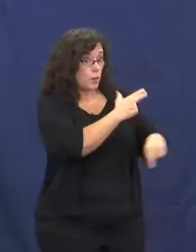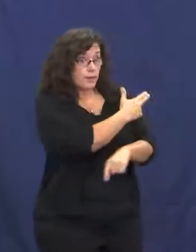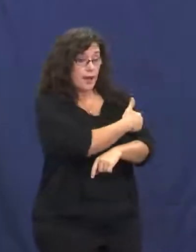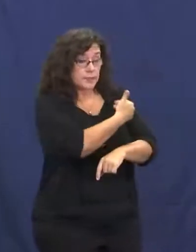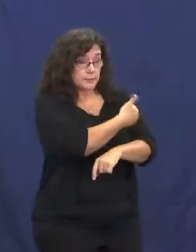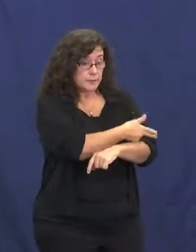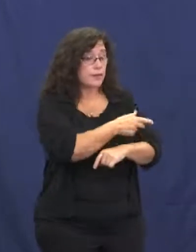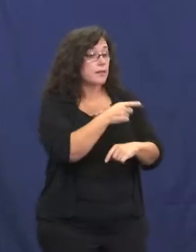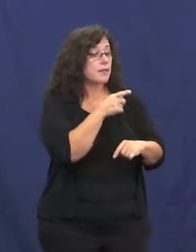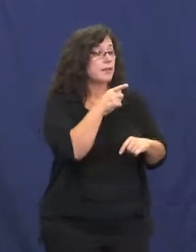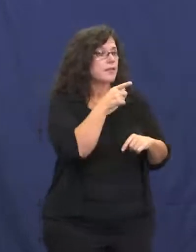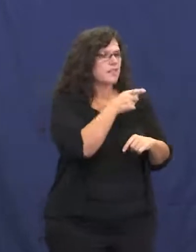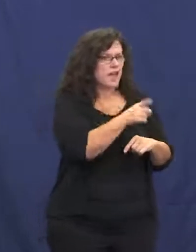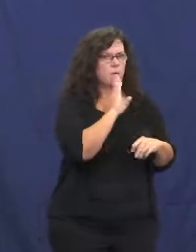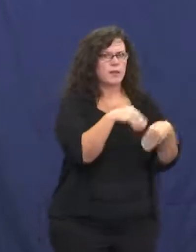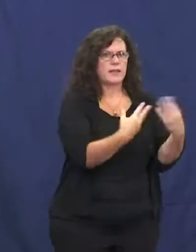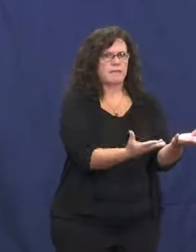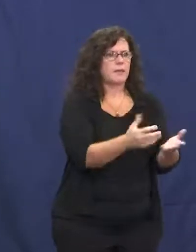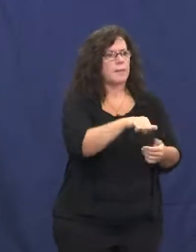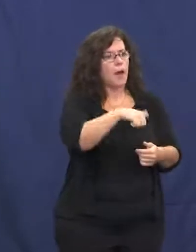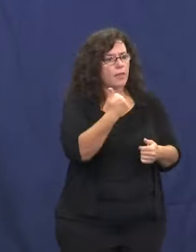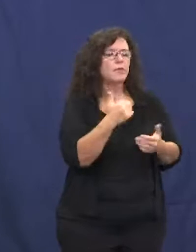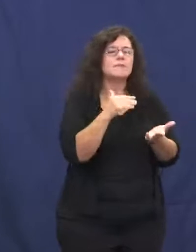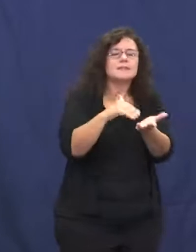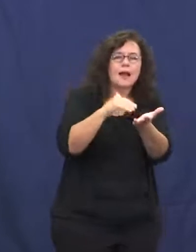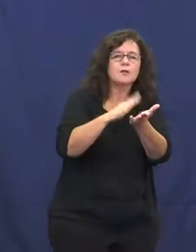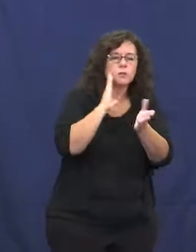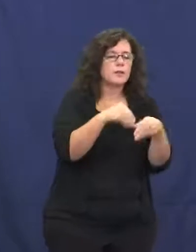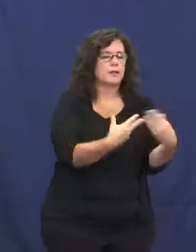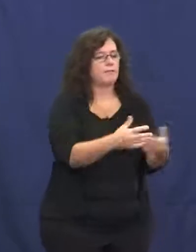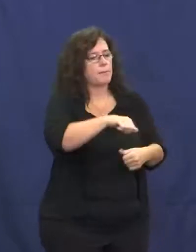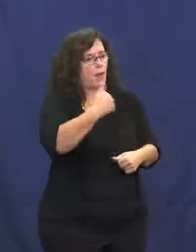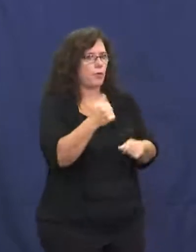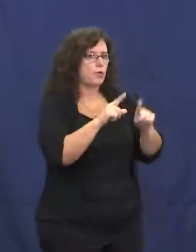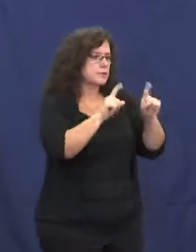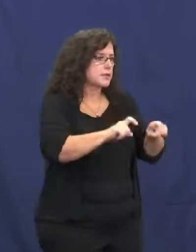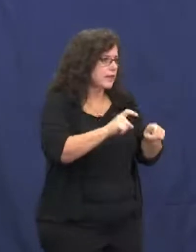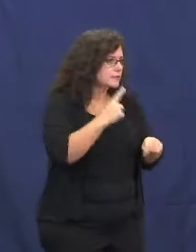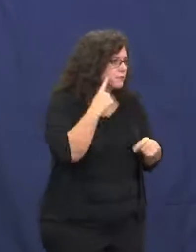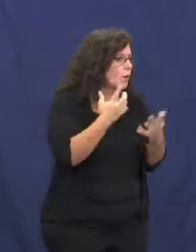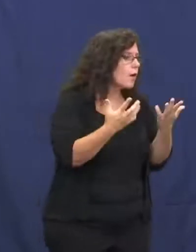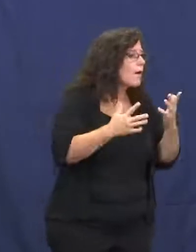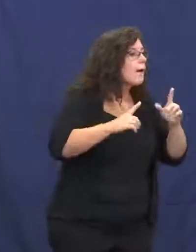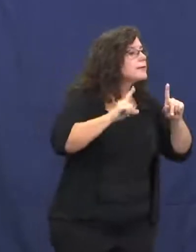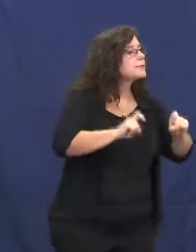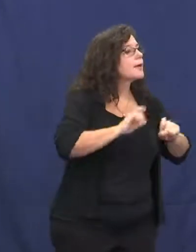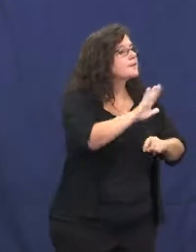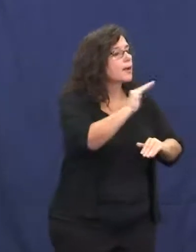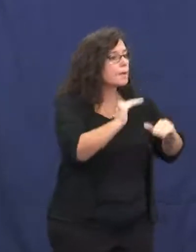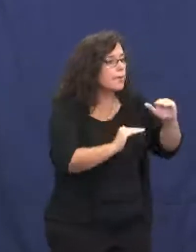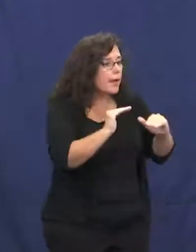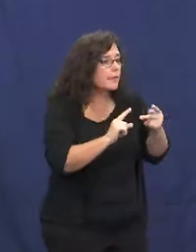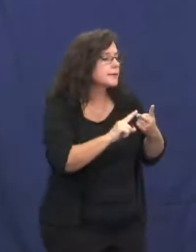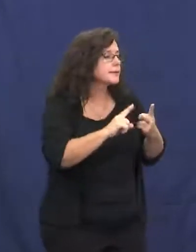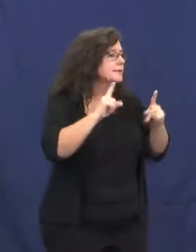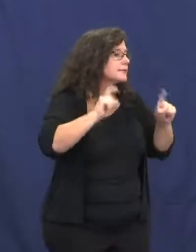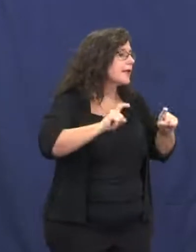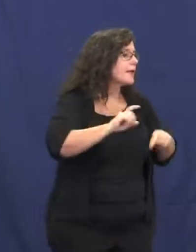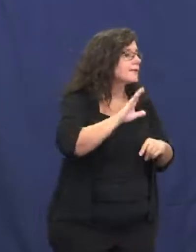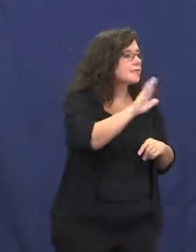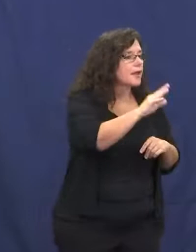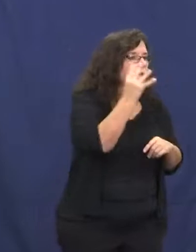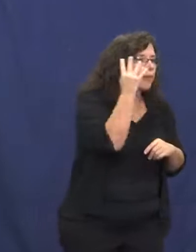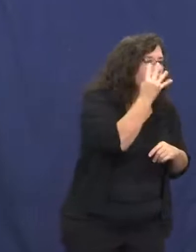to determine how safe they are or what kind of needs they have in terms of being able to get up and move about. The Fall